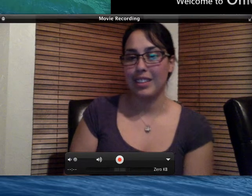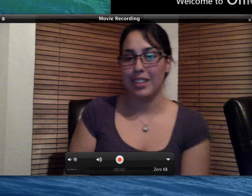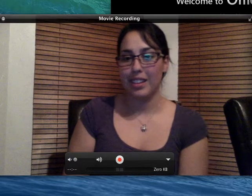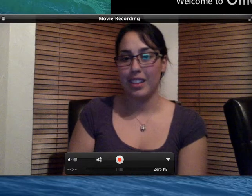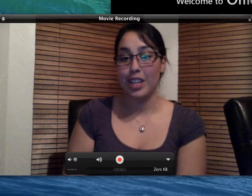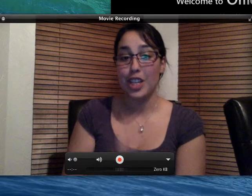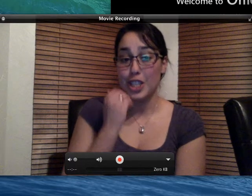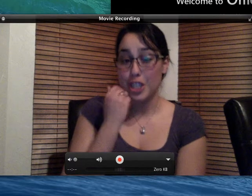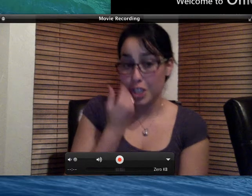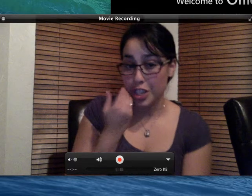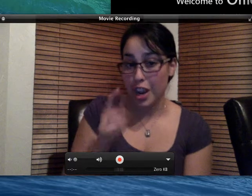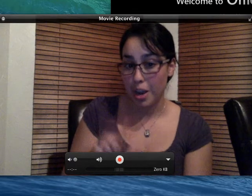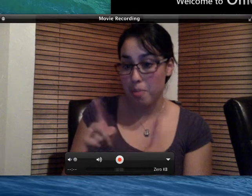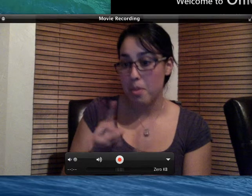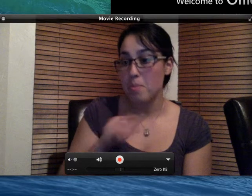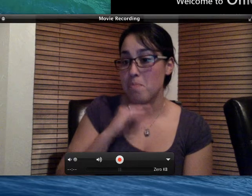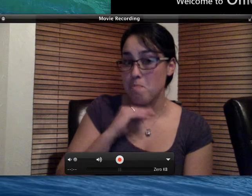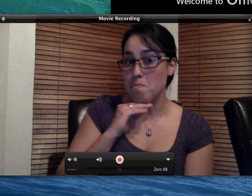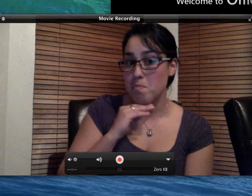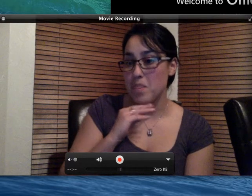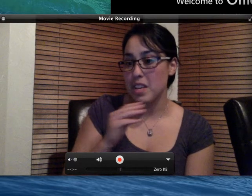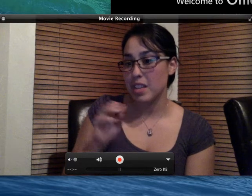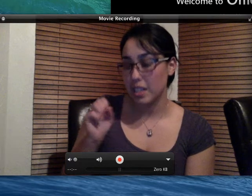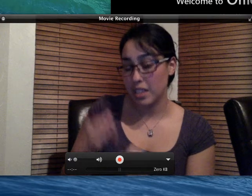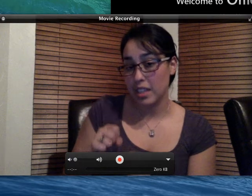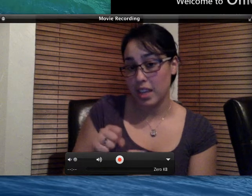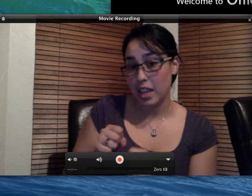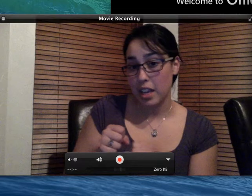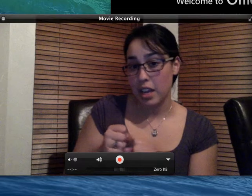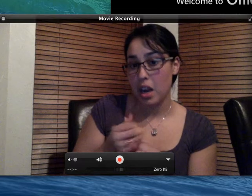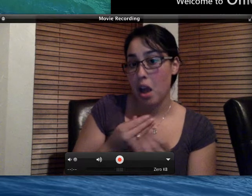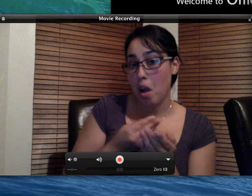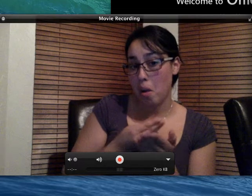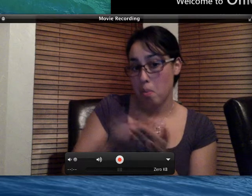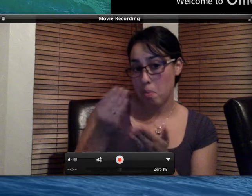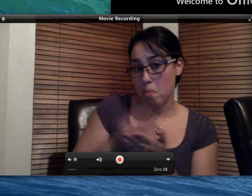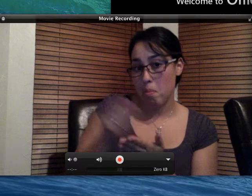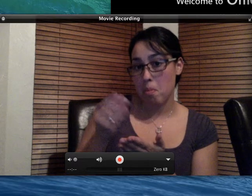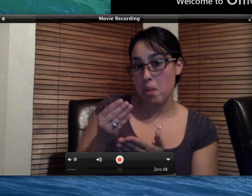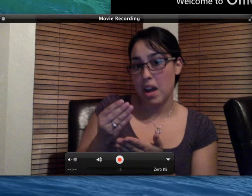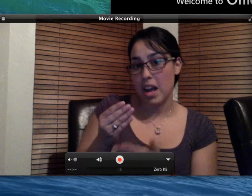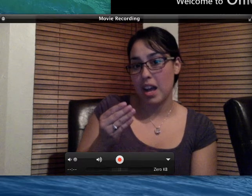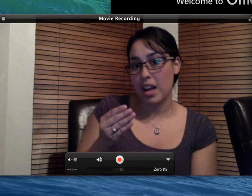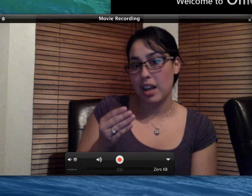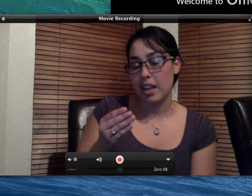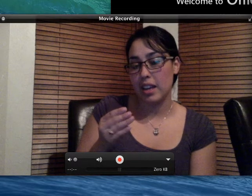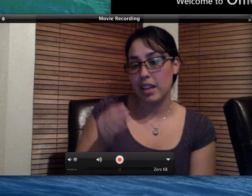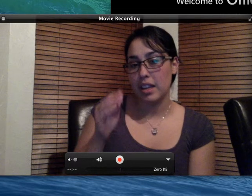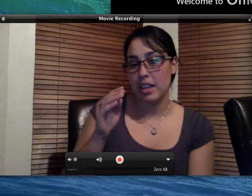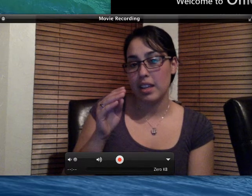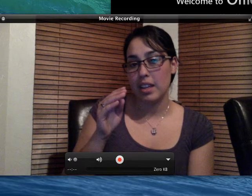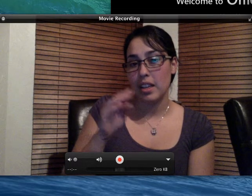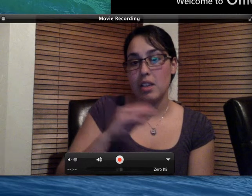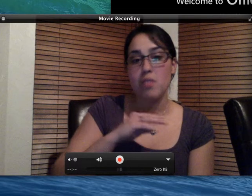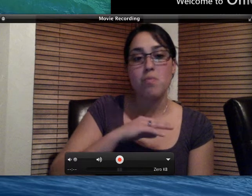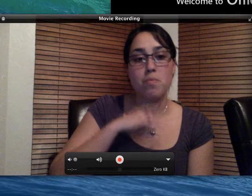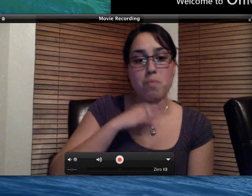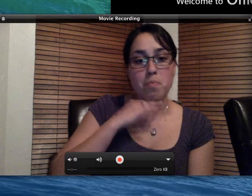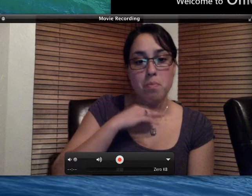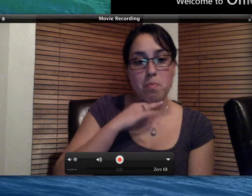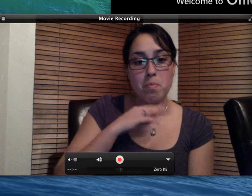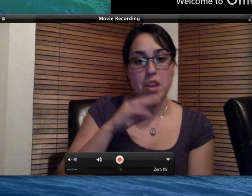Shy but ambitious pig farmers, however, can purchase, this is true, a sow vibrator that hangs on the sperm feeder tube to